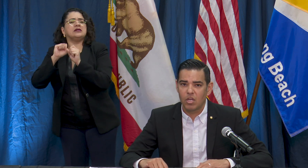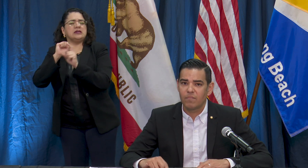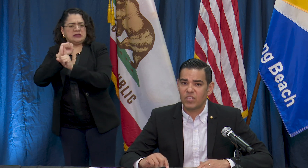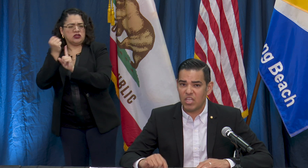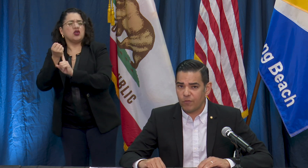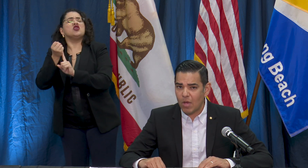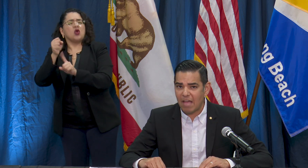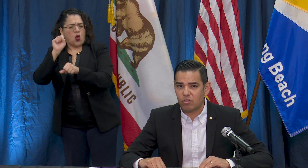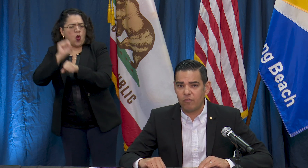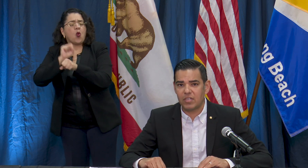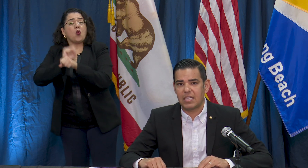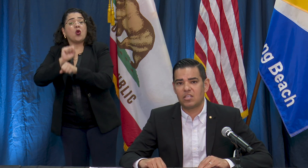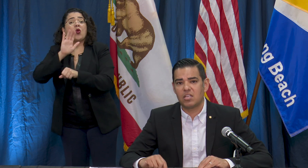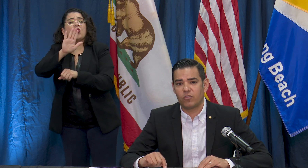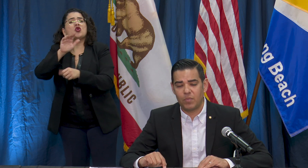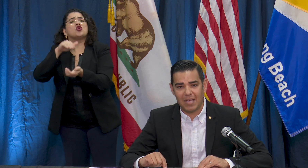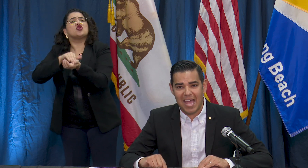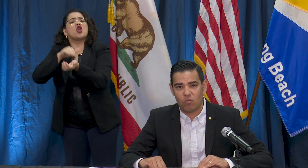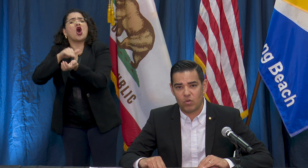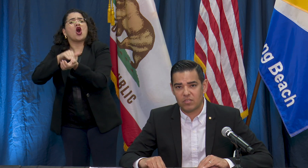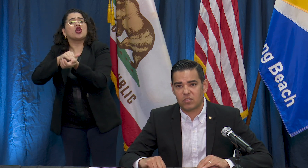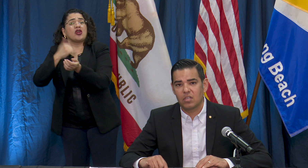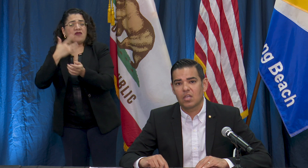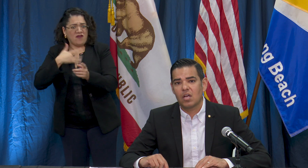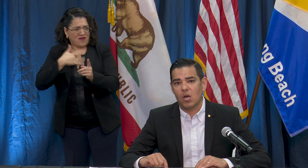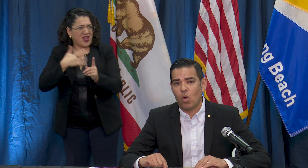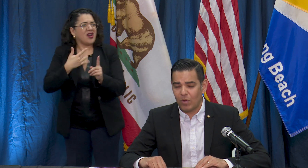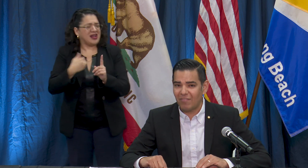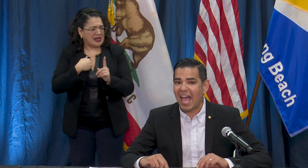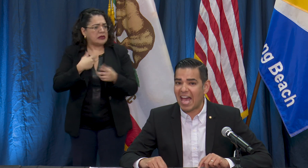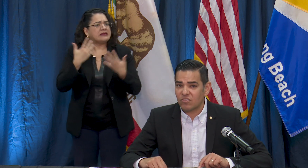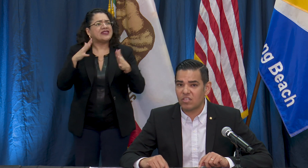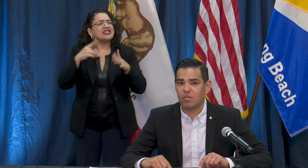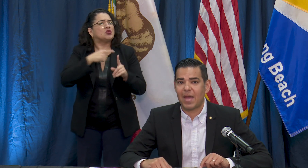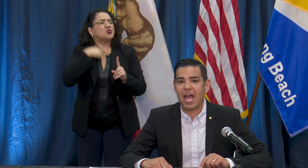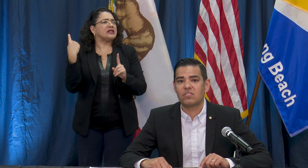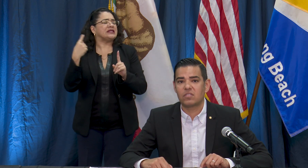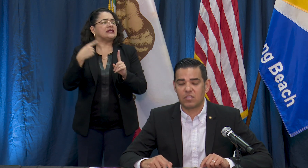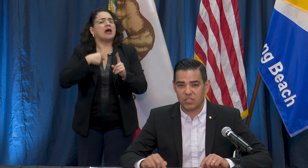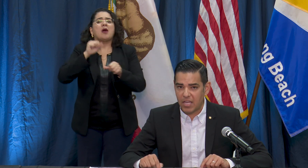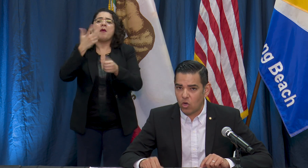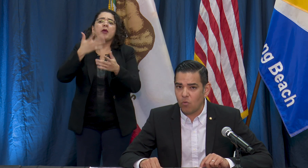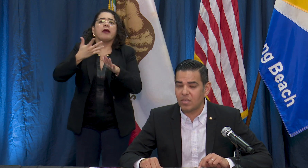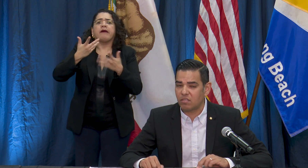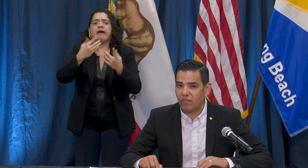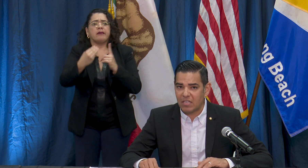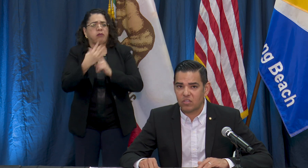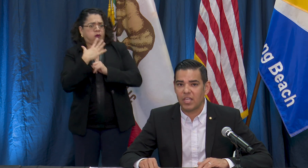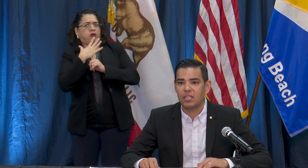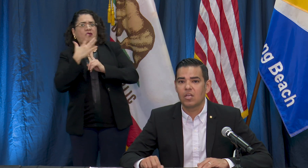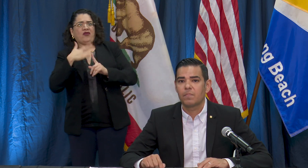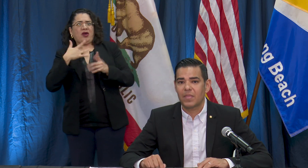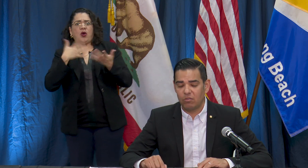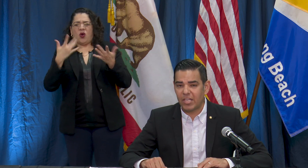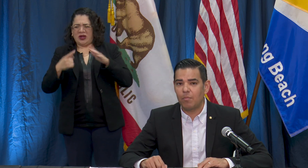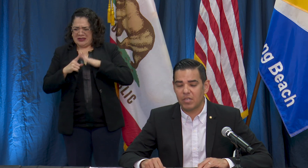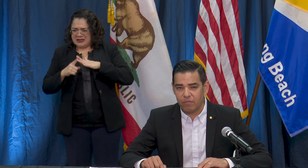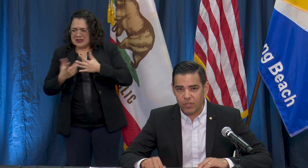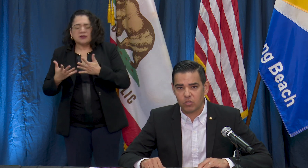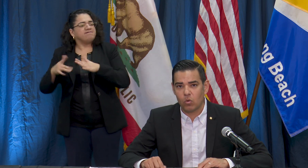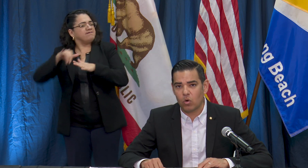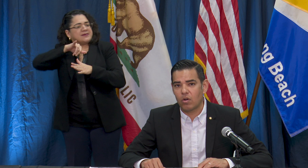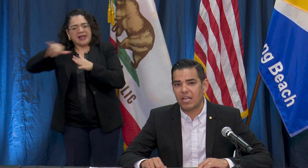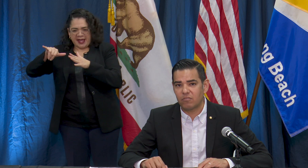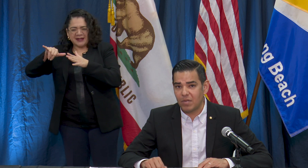And so if you have COVID-19, if you've been at risk, while we have asked in the past to stay home and self-isolate, it'll now